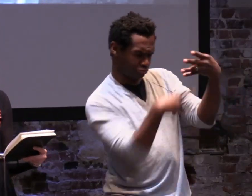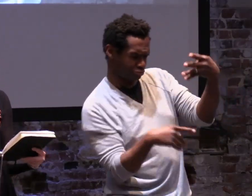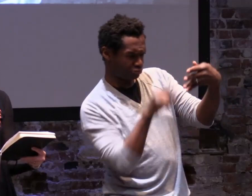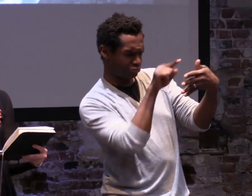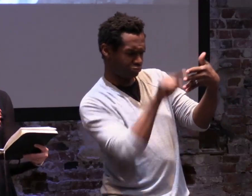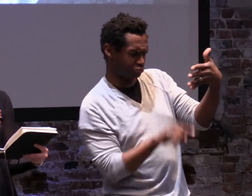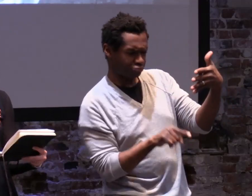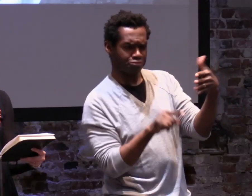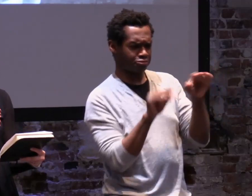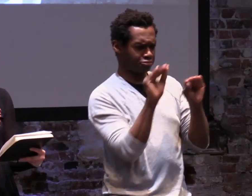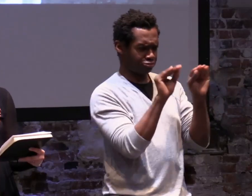a better world.